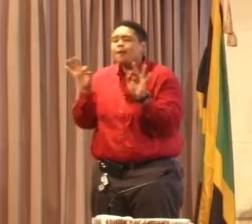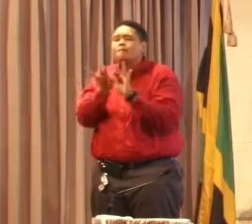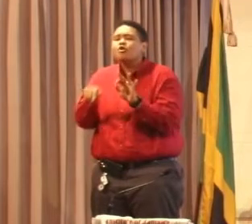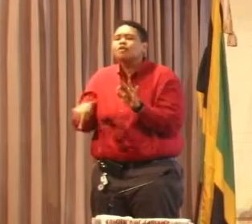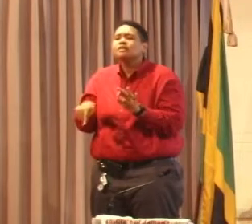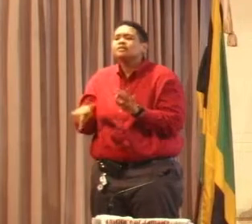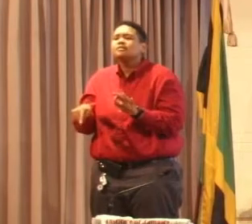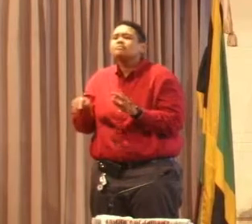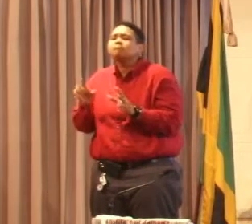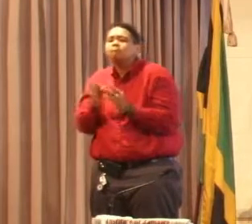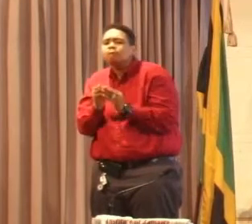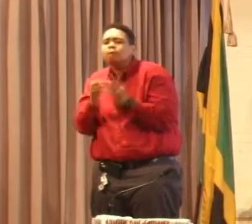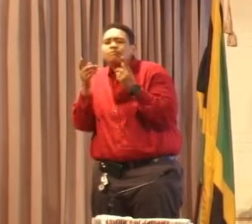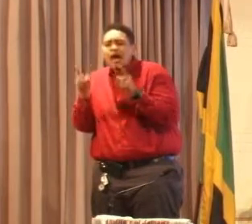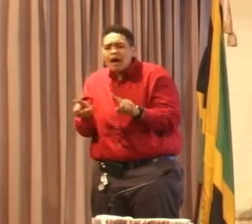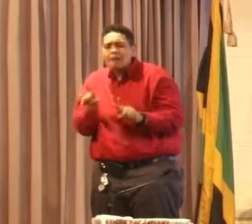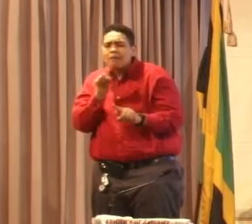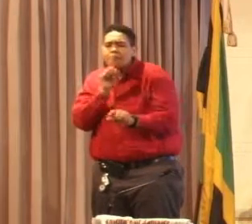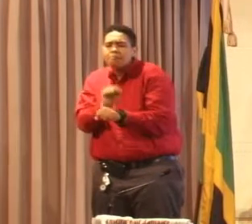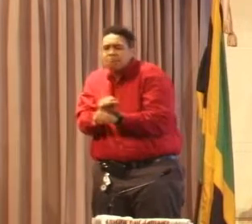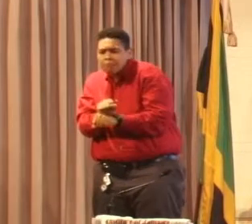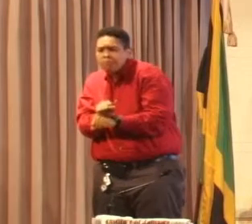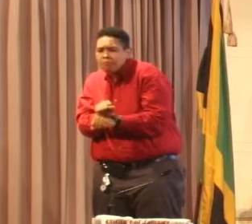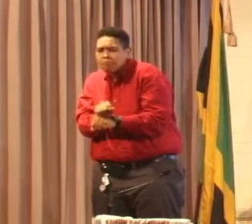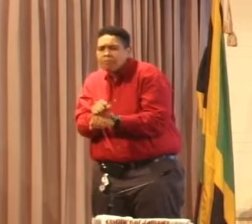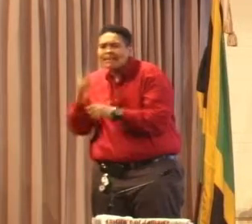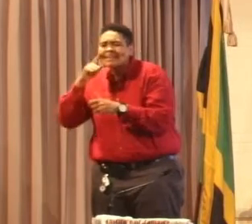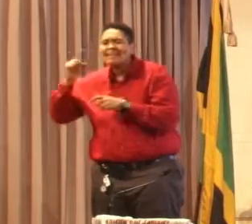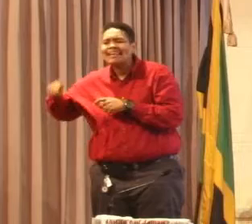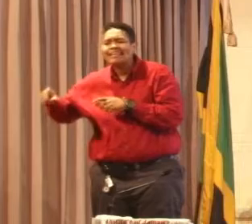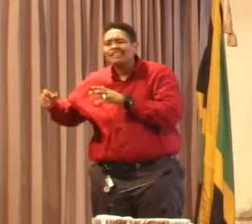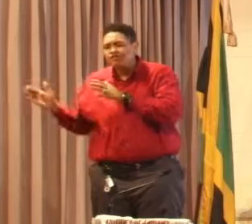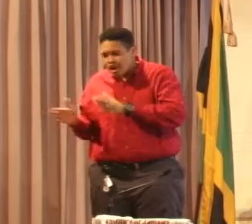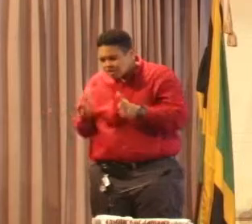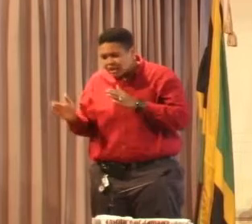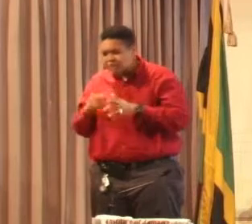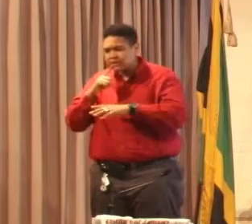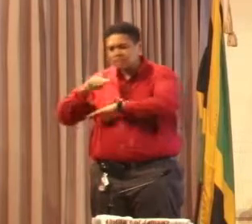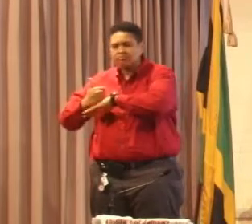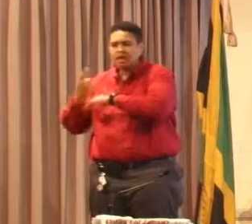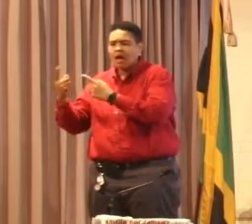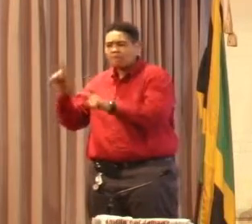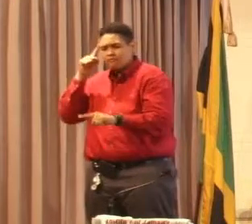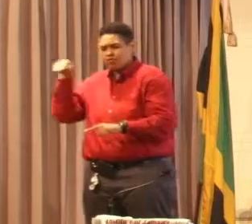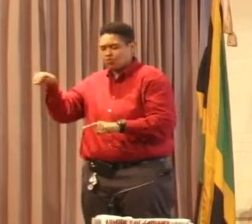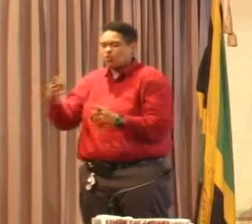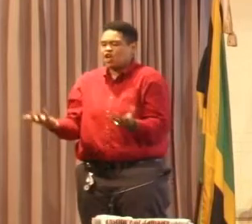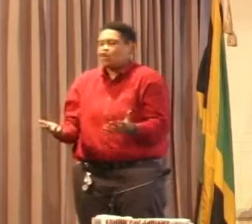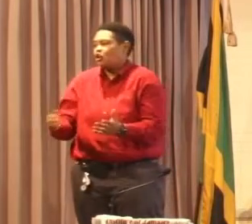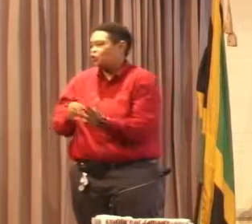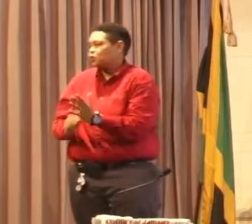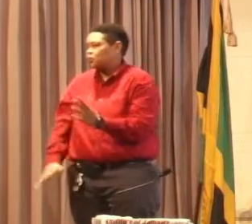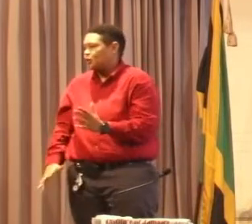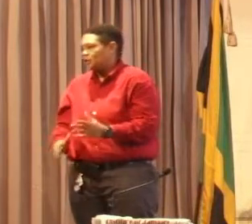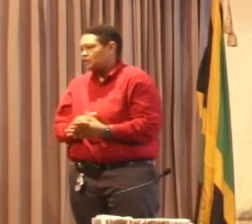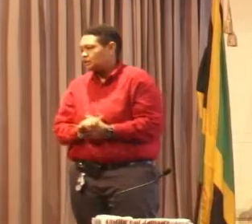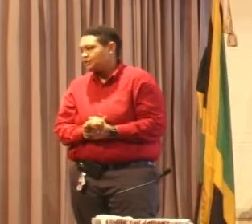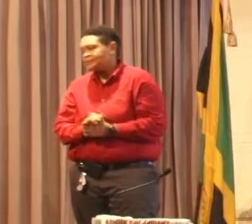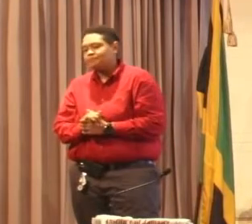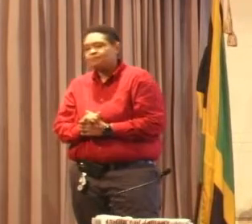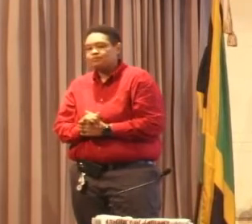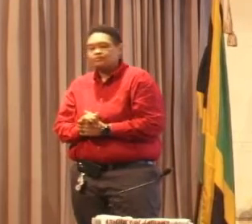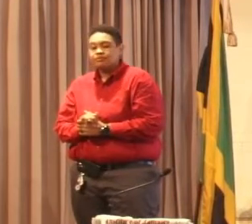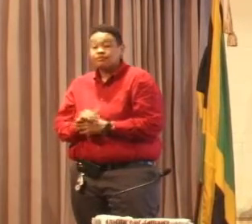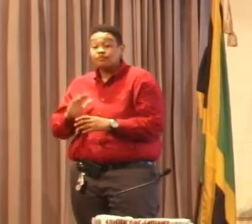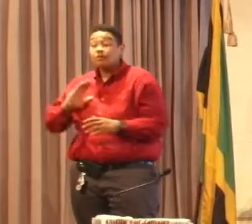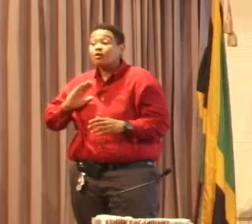of symposium and ensuring that the necessary arrangements were made for you to be here as students. Our booth holders